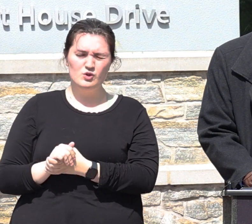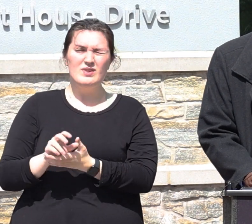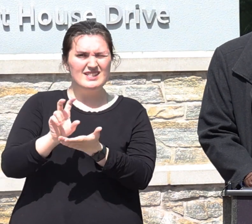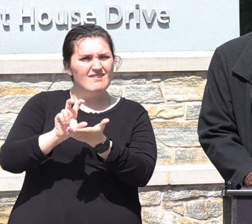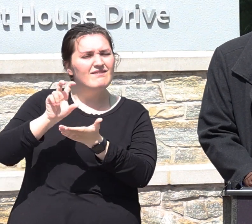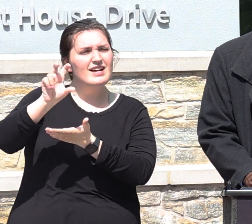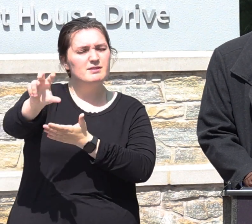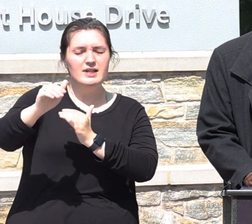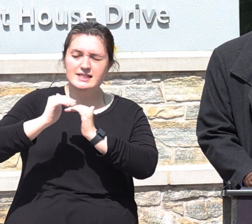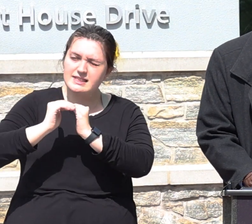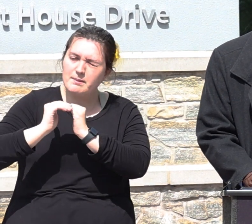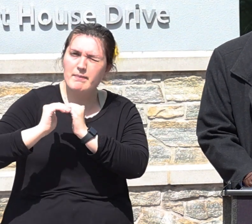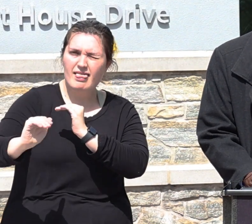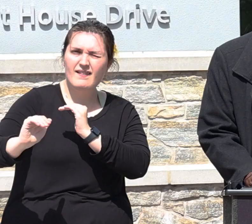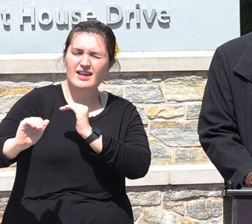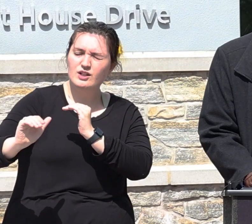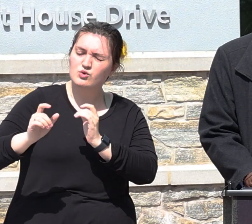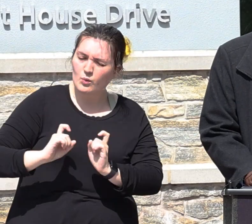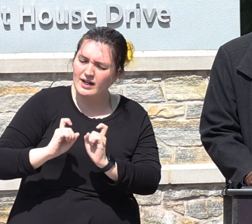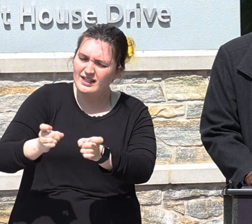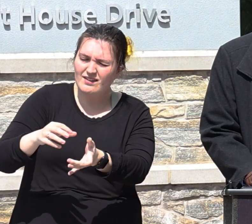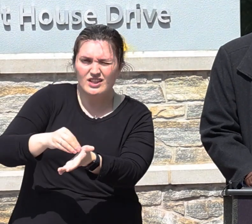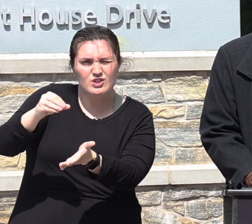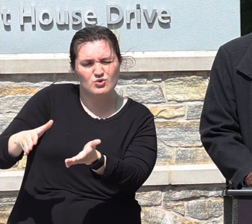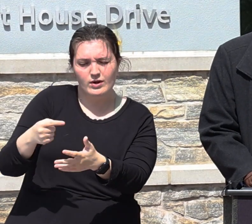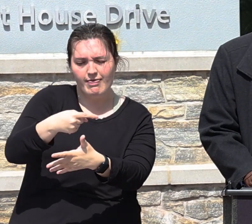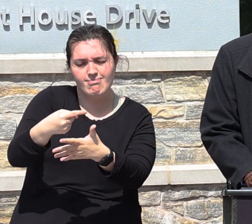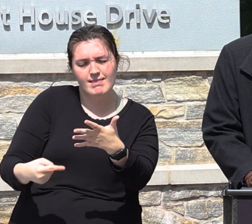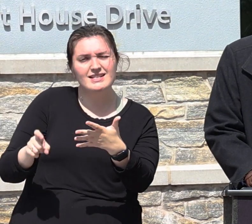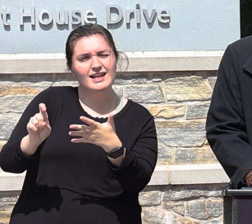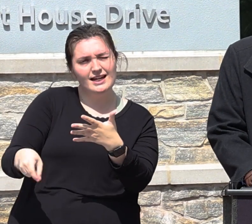student getting what they need to succeed.